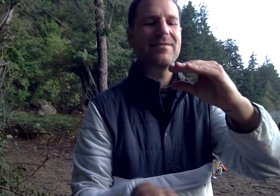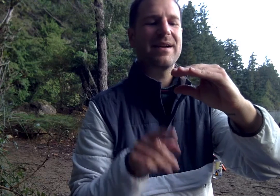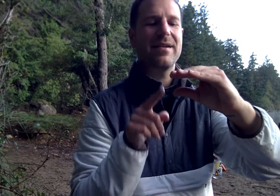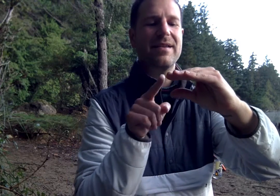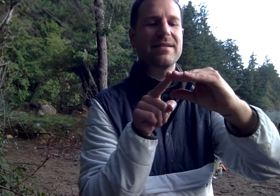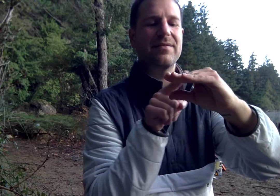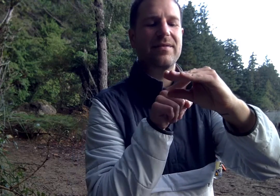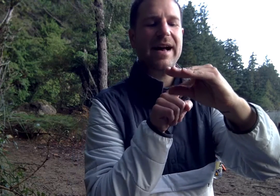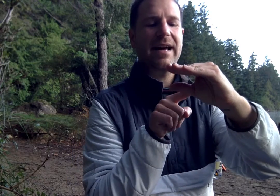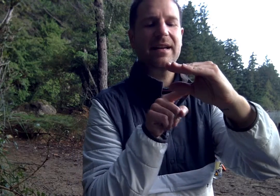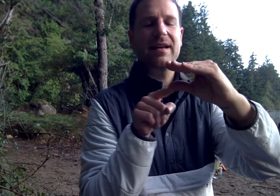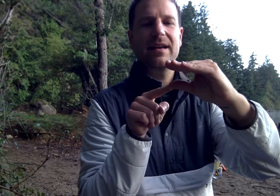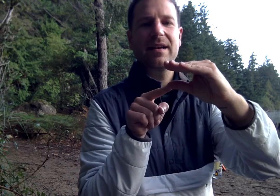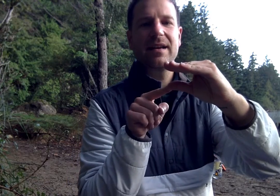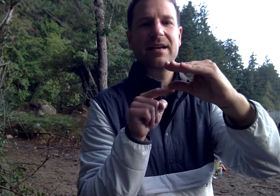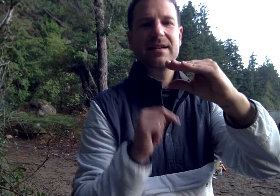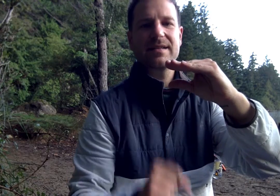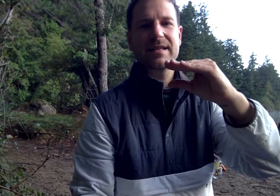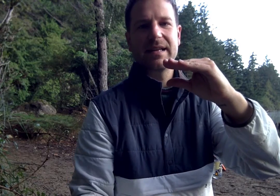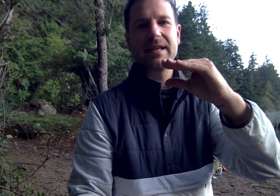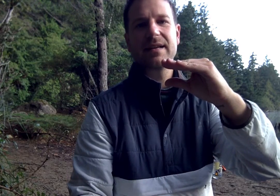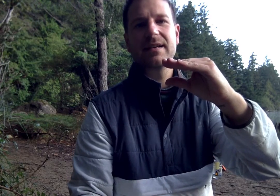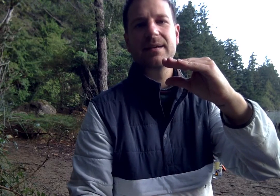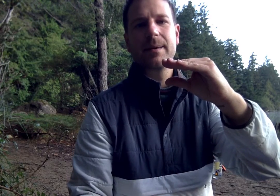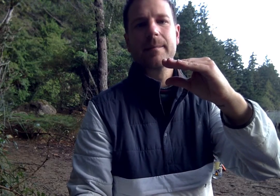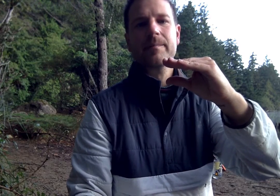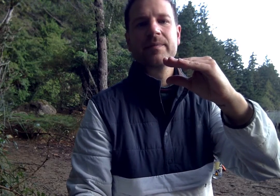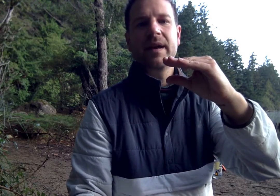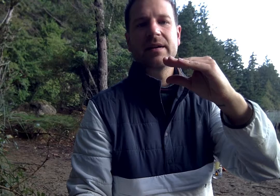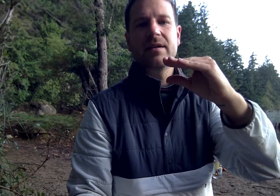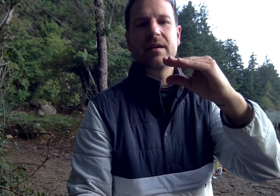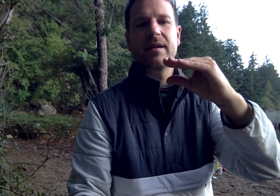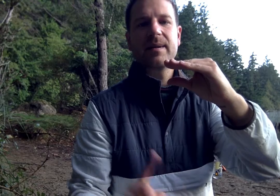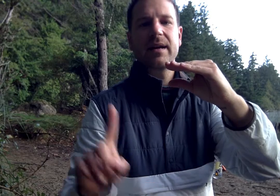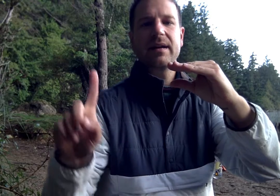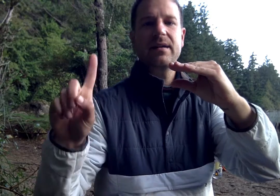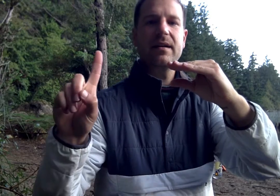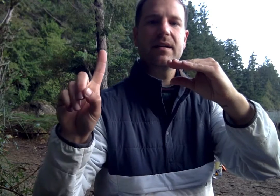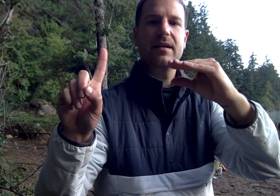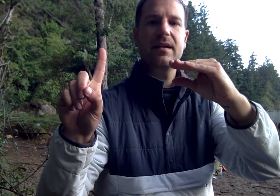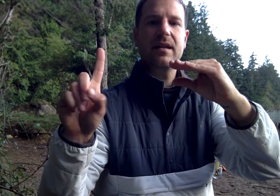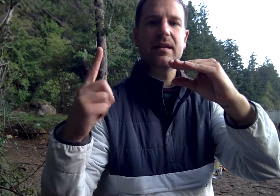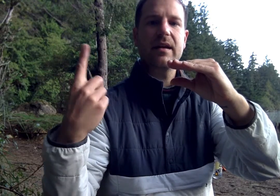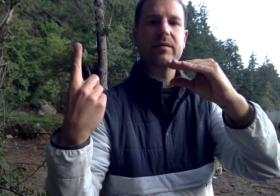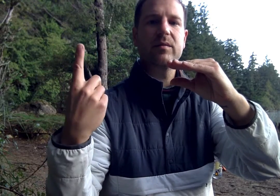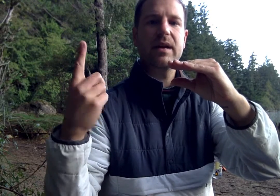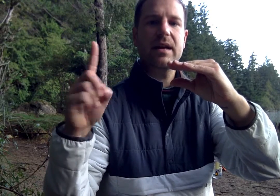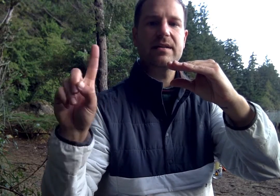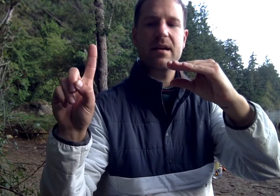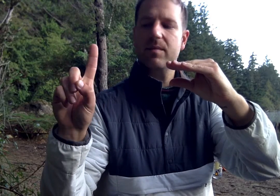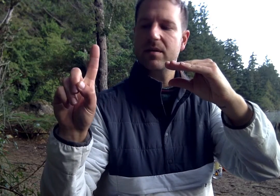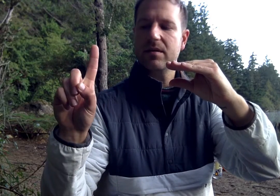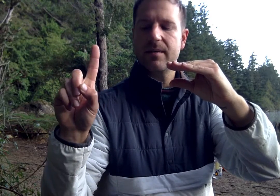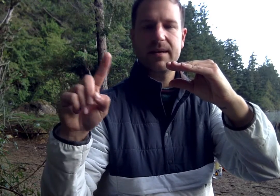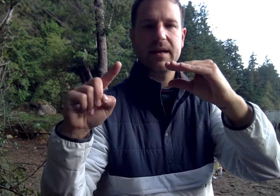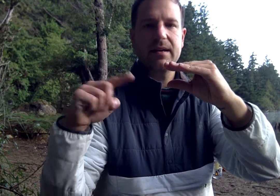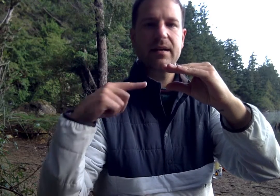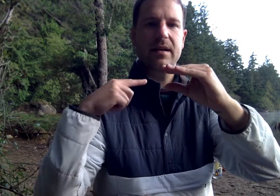call this a flat C on your non-dominant hand. And then you have a one hand shape in your dominant hand.